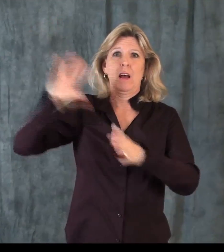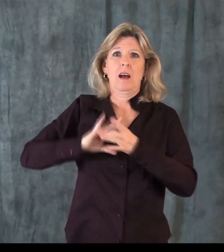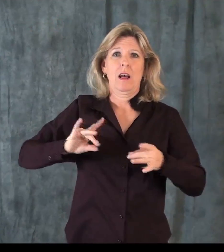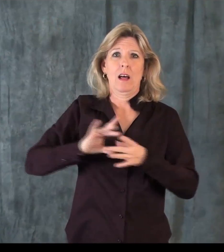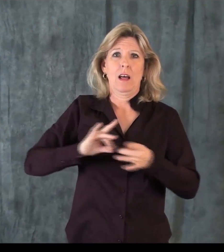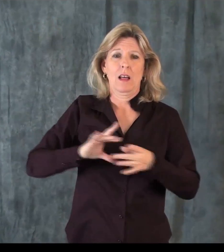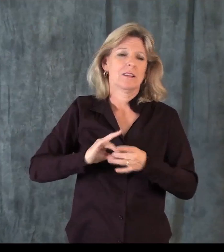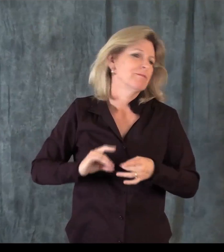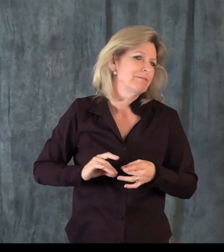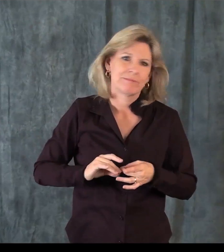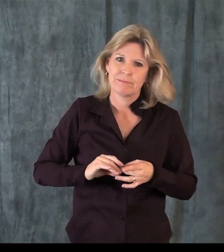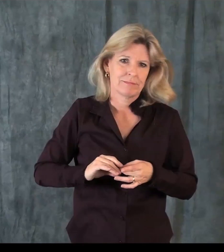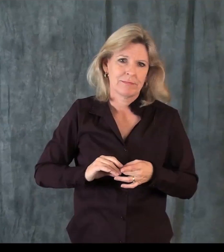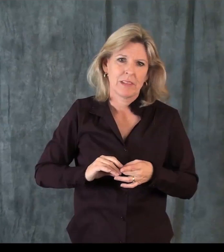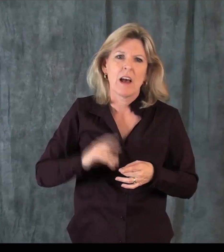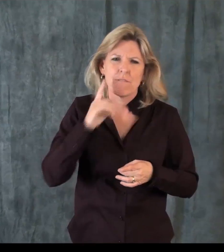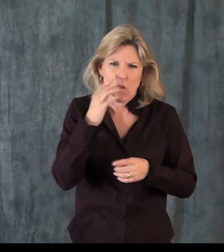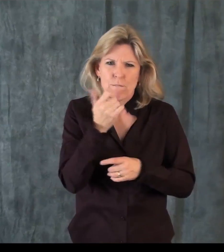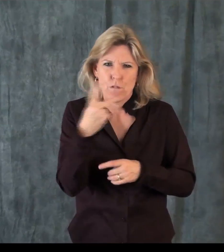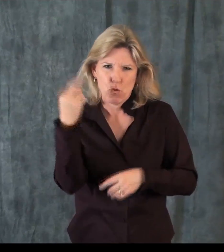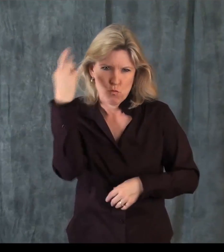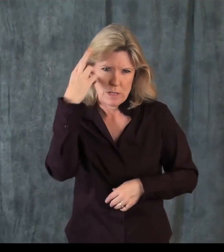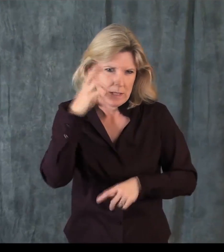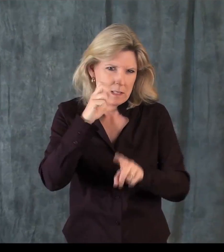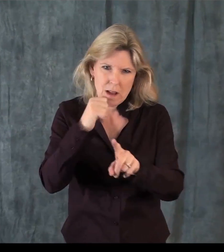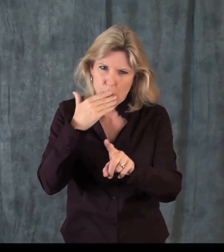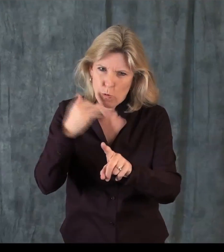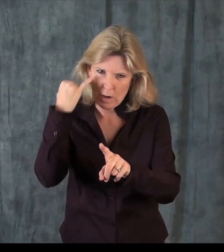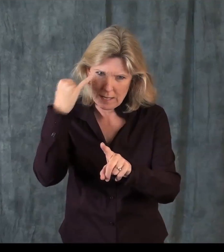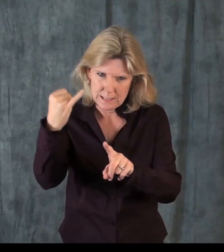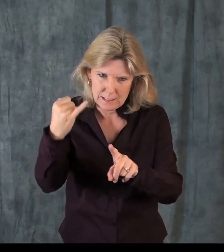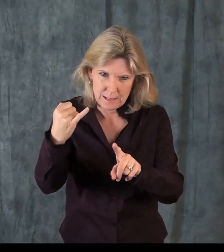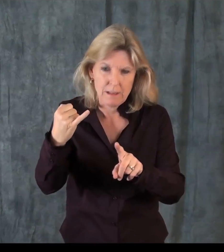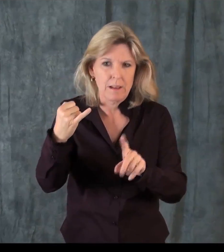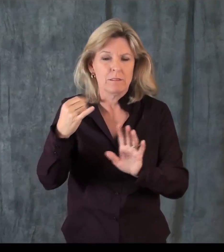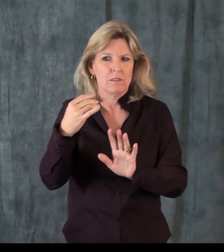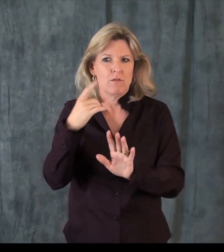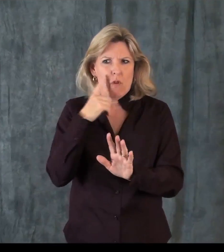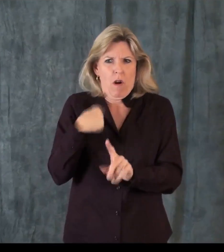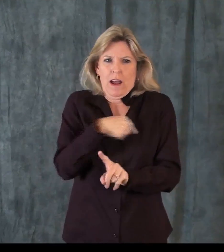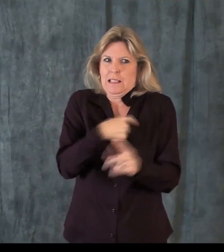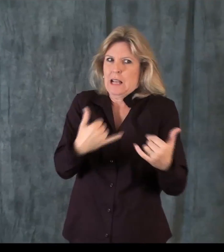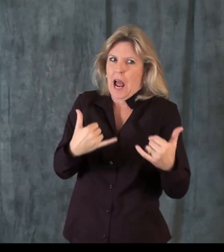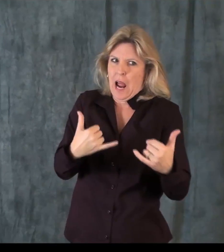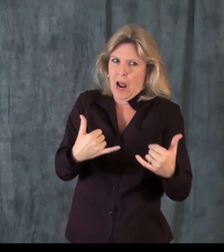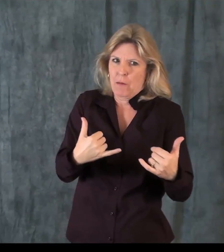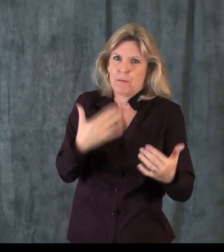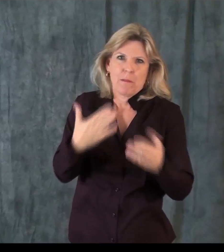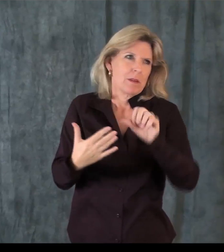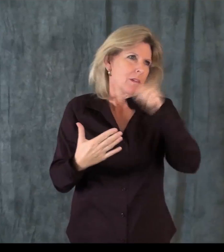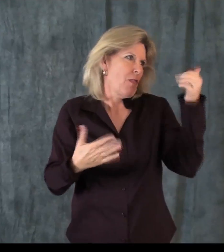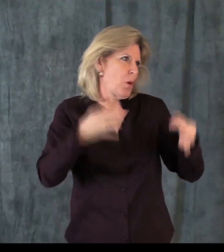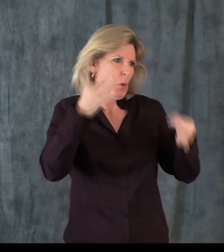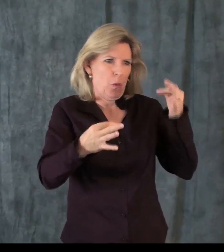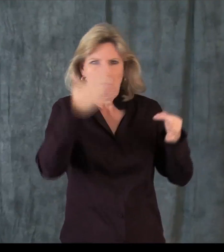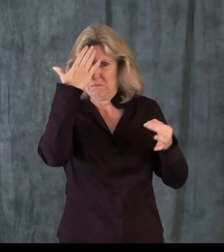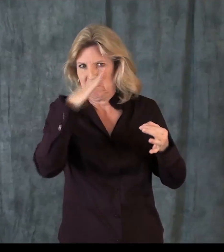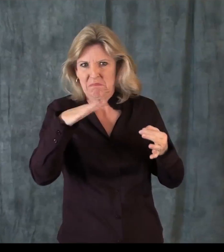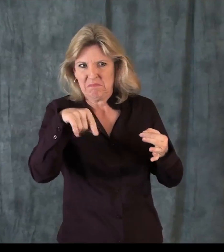Also, if there's any sworn testimony being given, VRI is not the best service. And there are a couple of reasons for that. And I know other